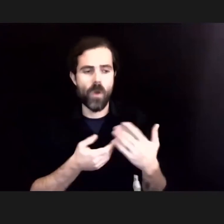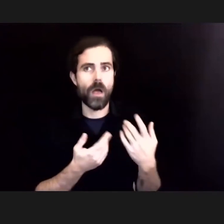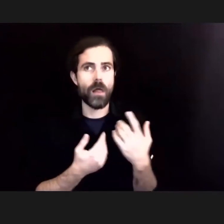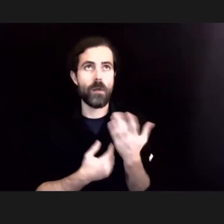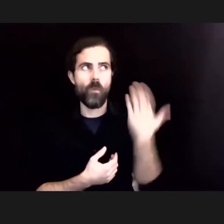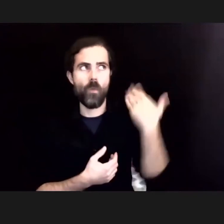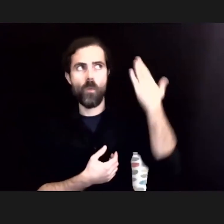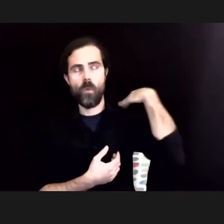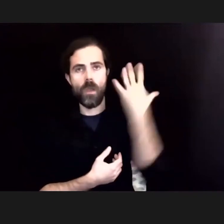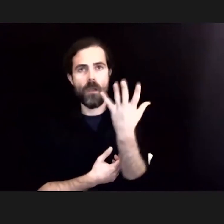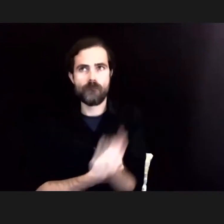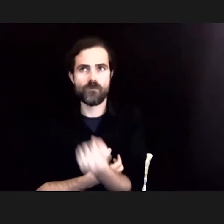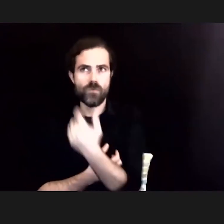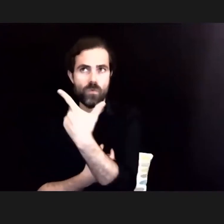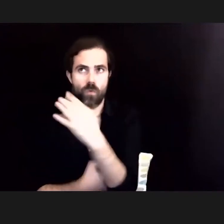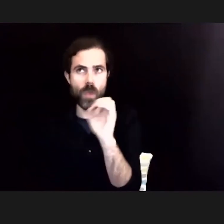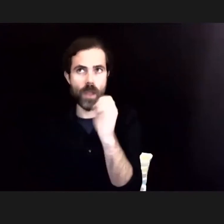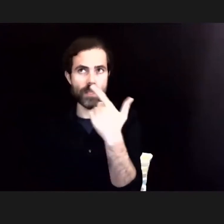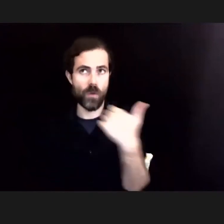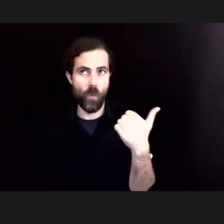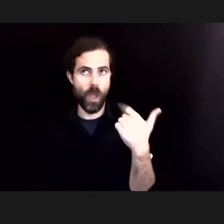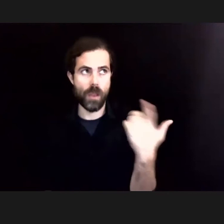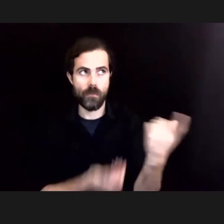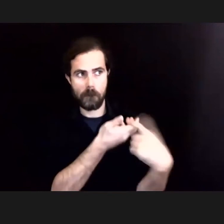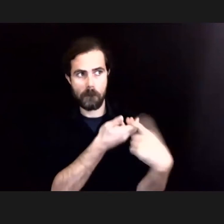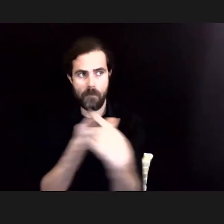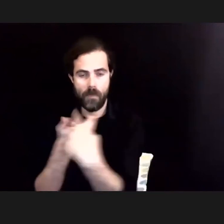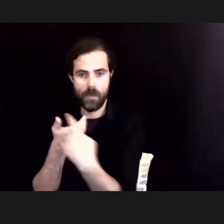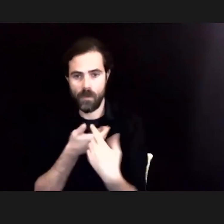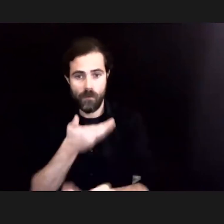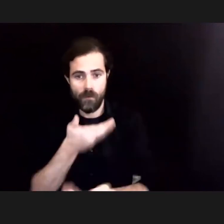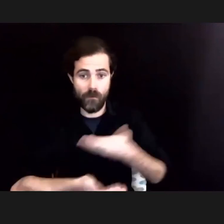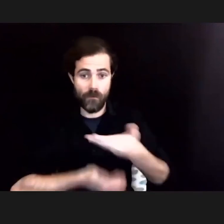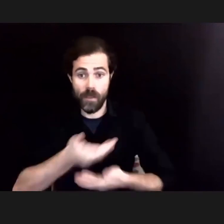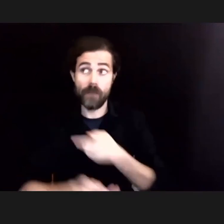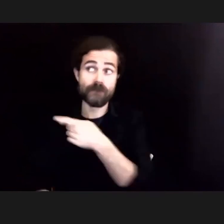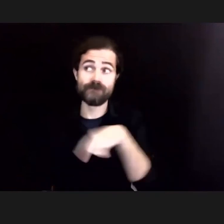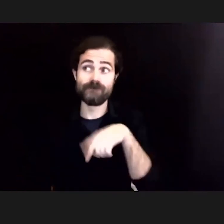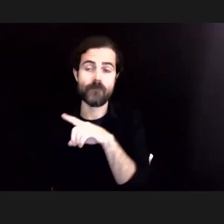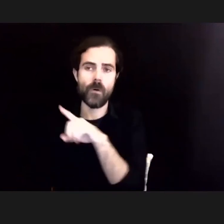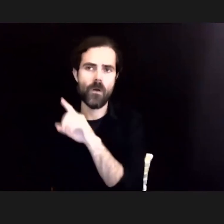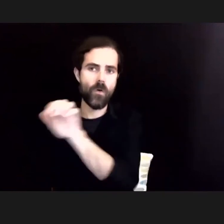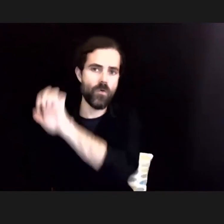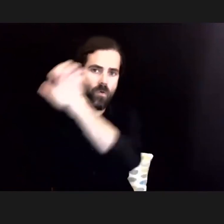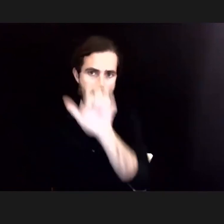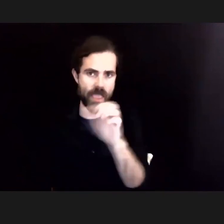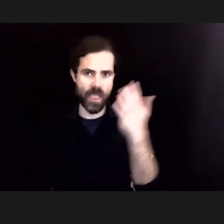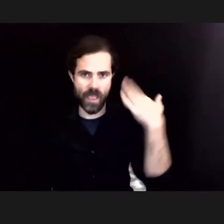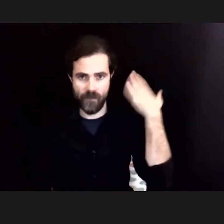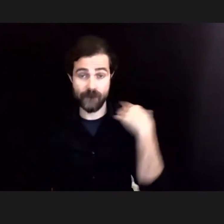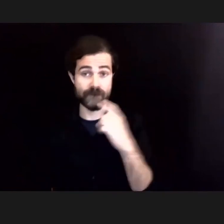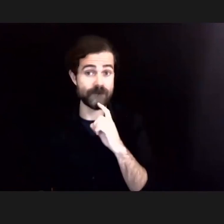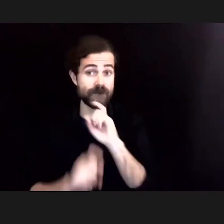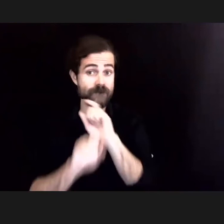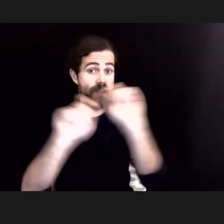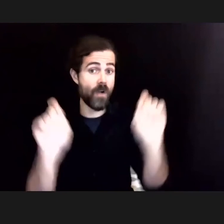of 2021 that saw the former European Foundation Center and the former Donors and Foundations Network in